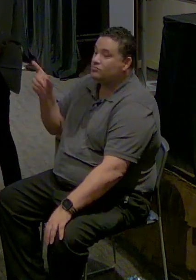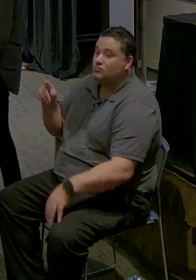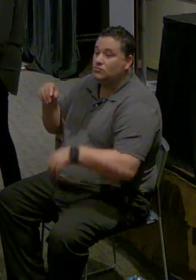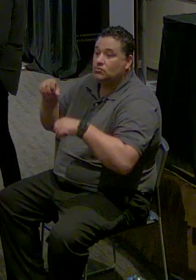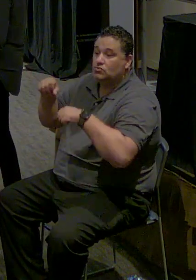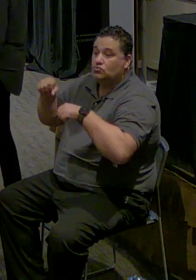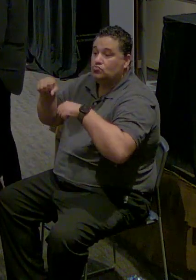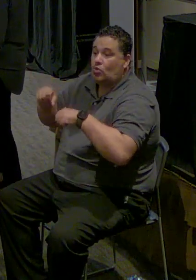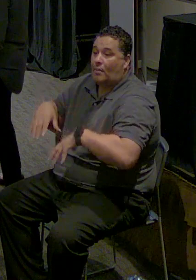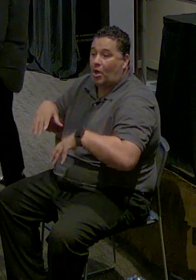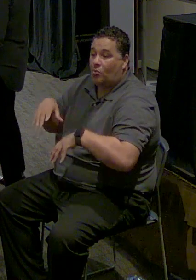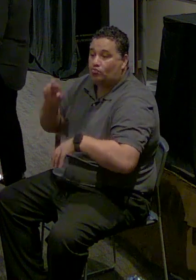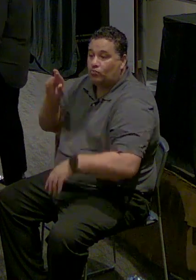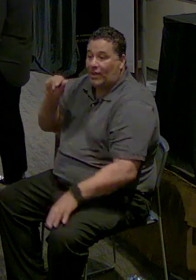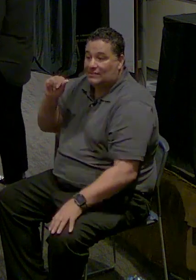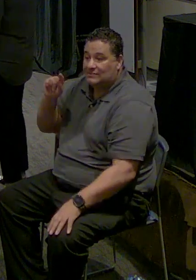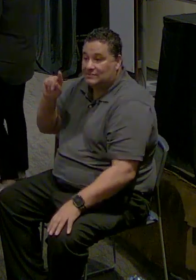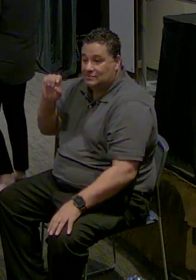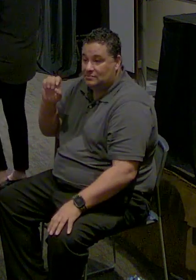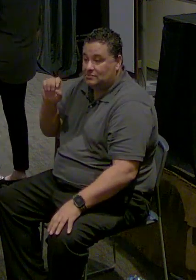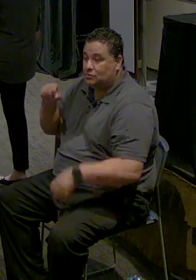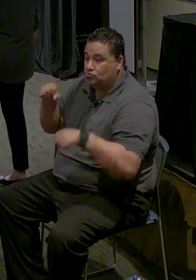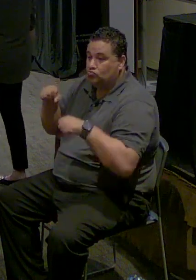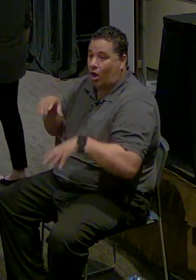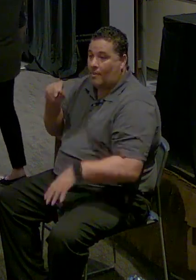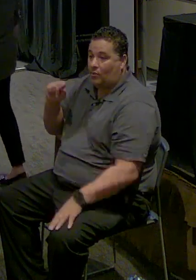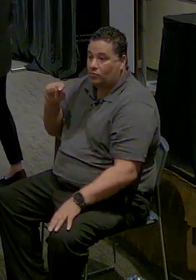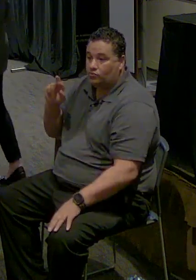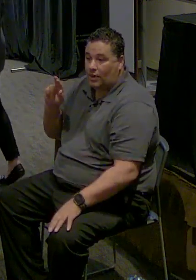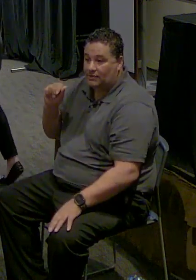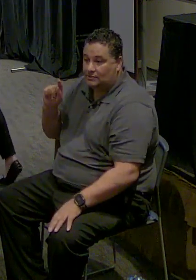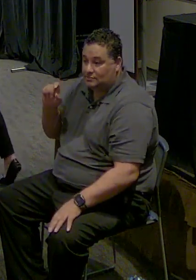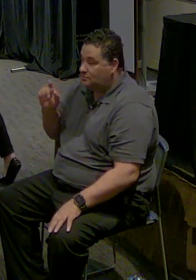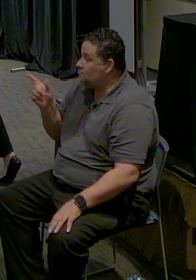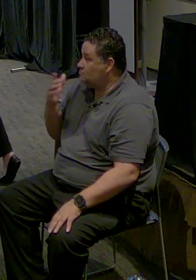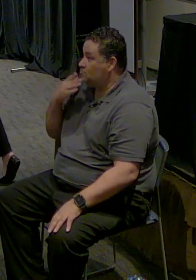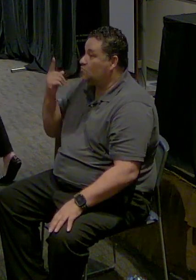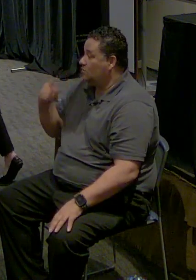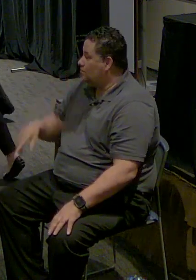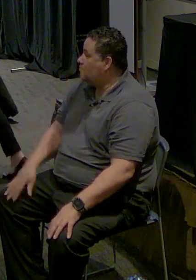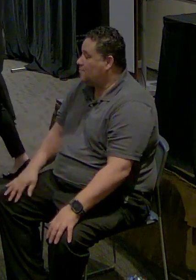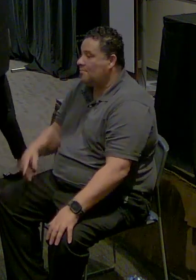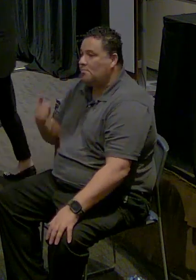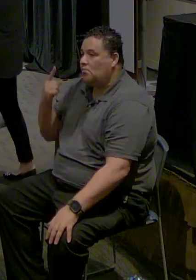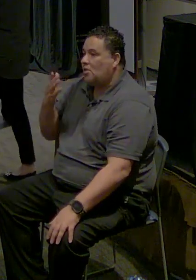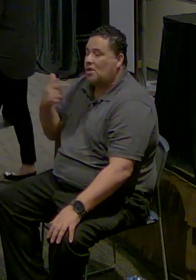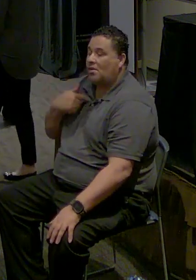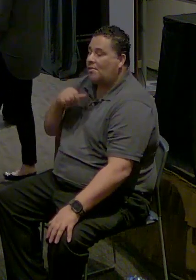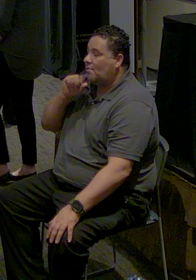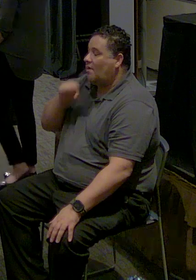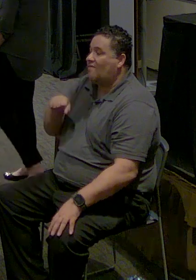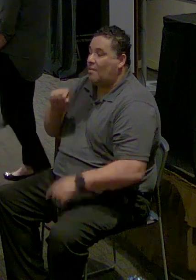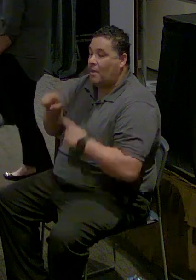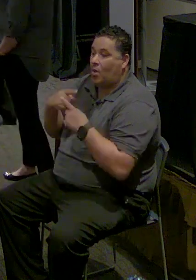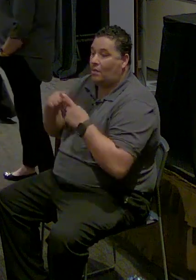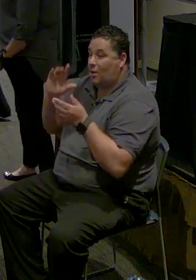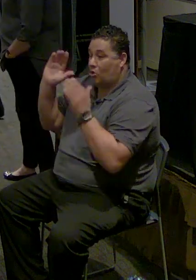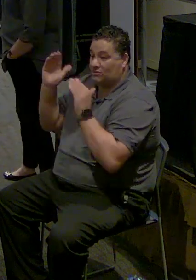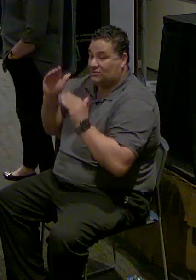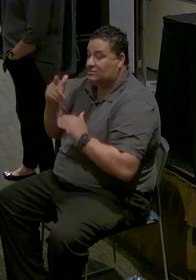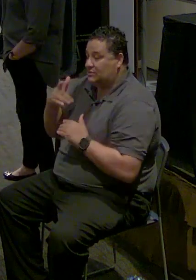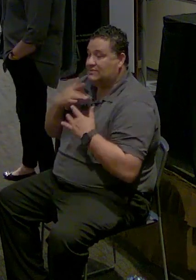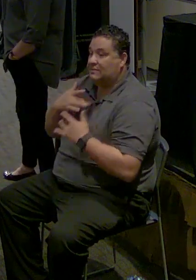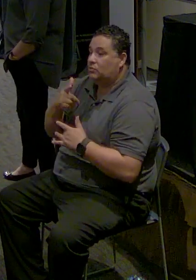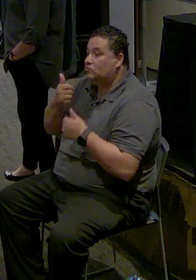Dropout rate? Yeah, that's a great one. So one of the things that I love about comparison is typically when you're trying